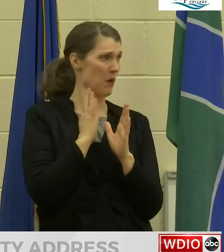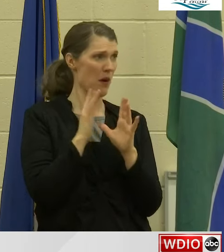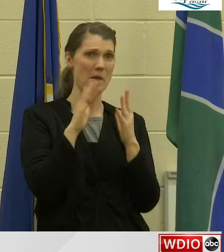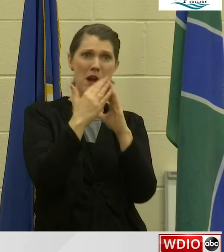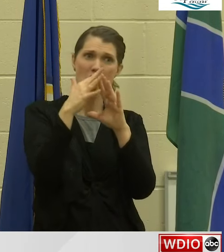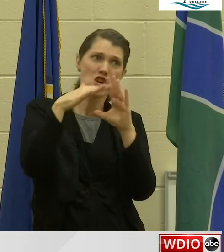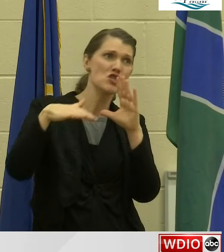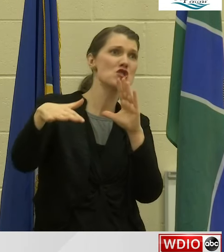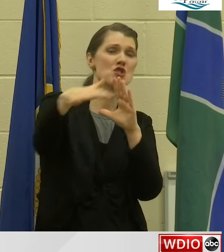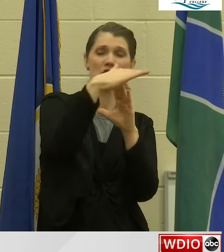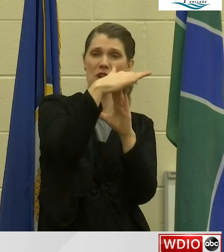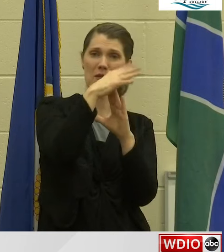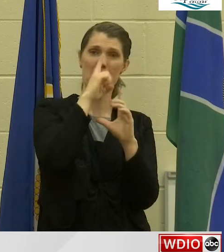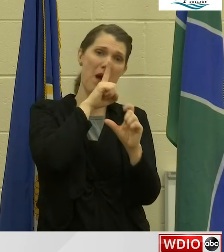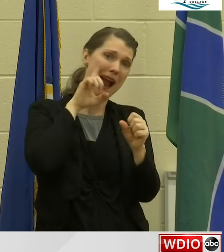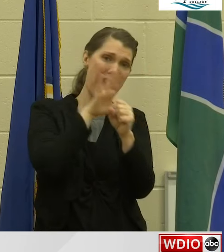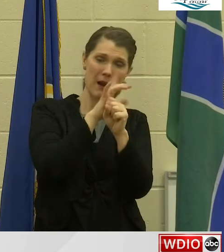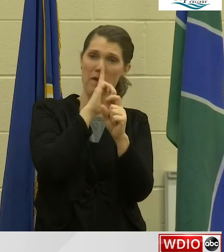community-wide commitment.